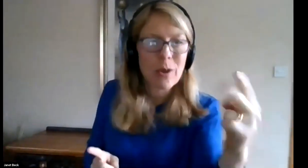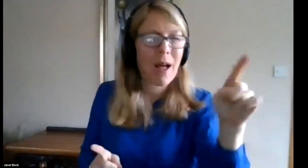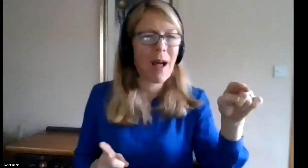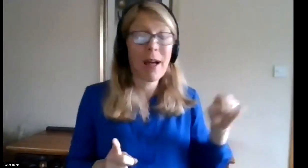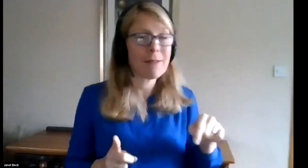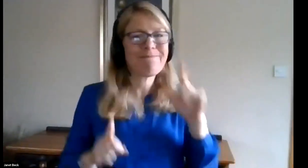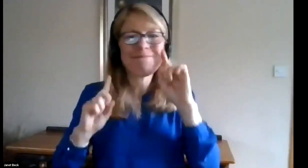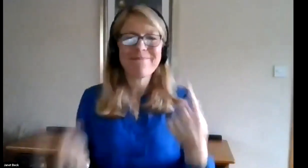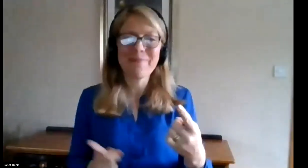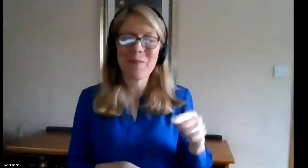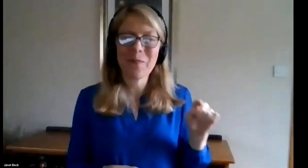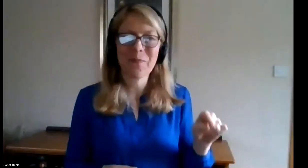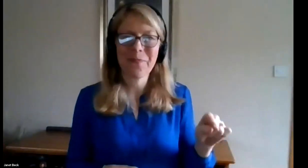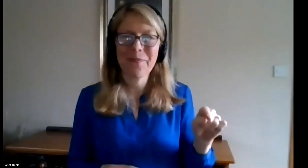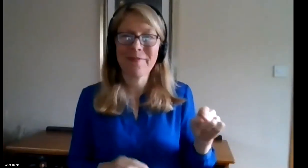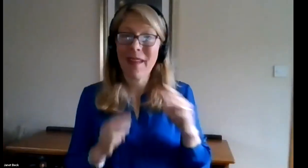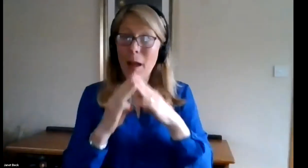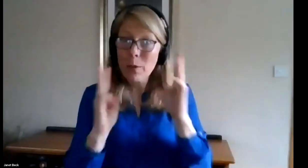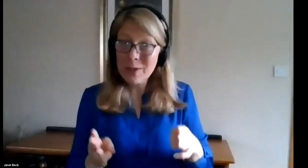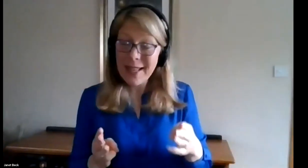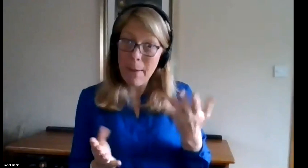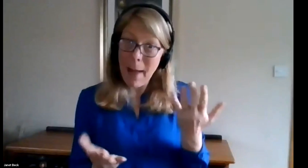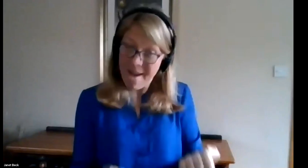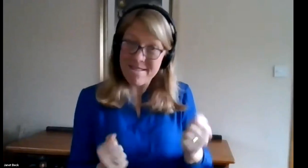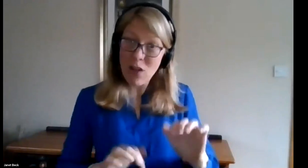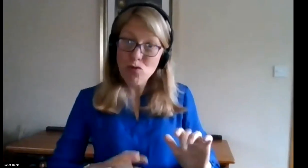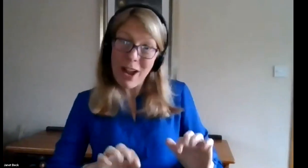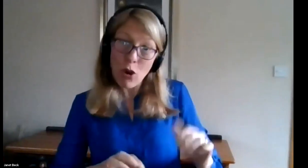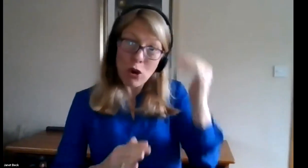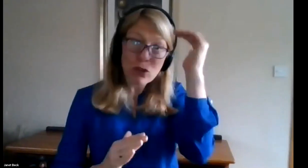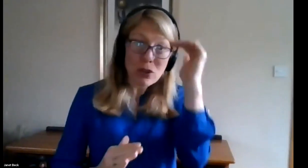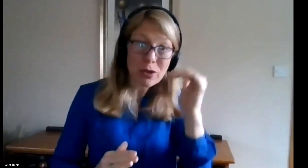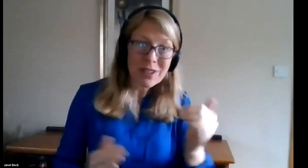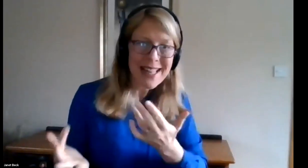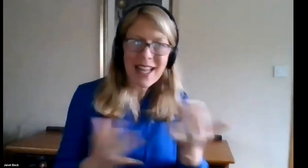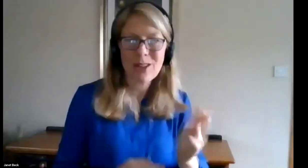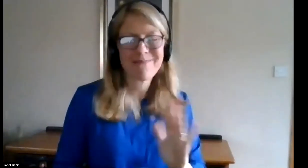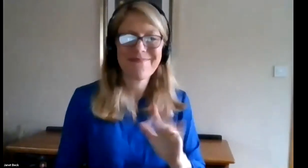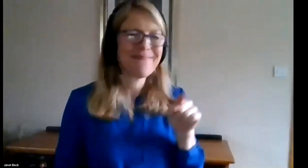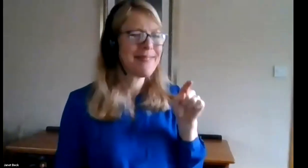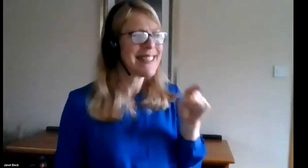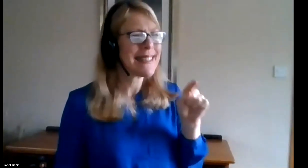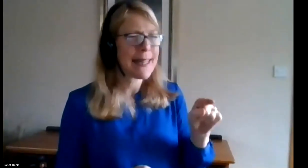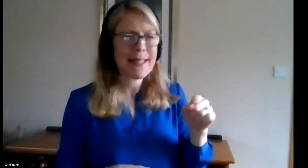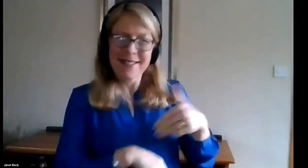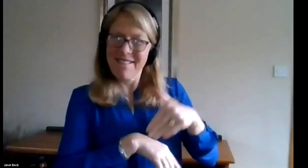And the museum does not have an exacting number. So that would have been it for me.